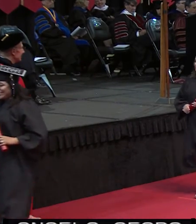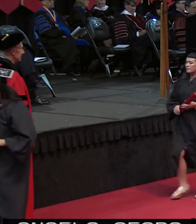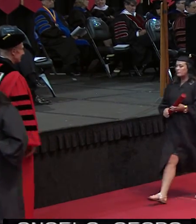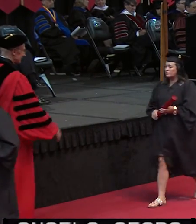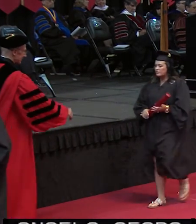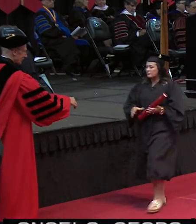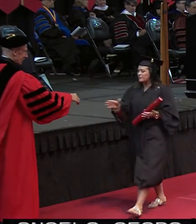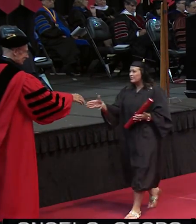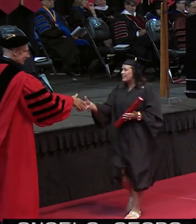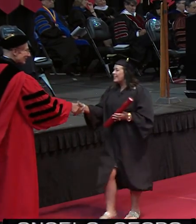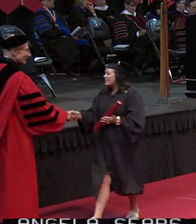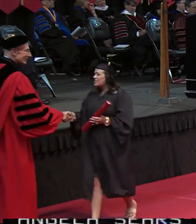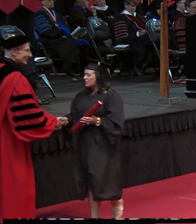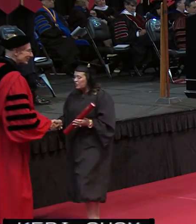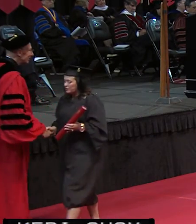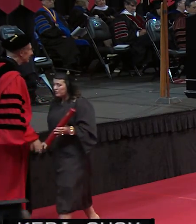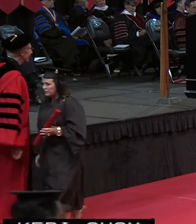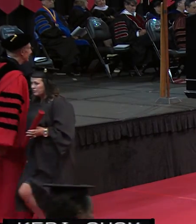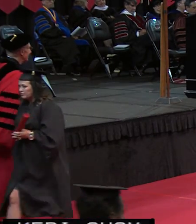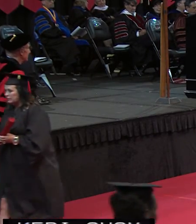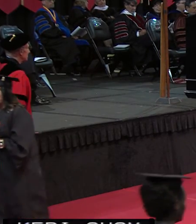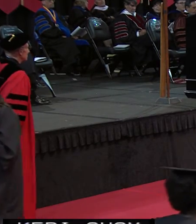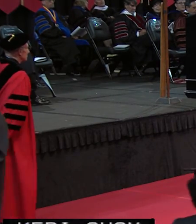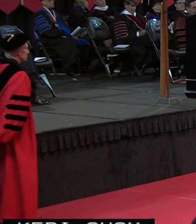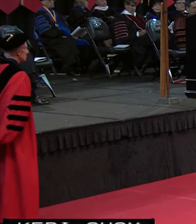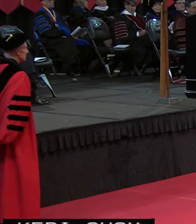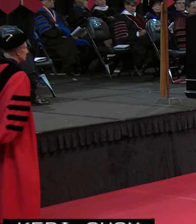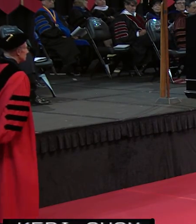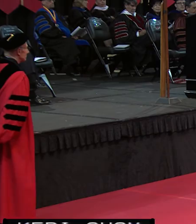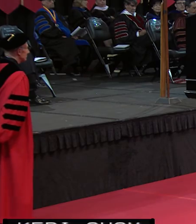Renee D. Shepherd.